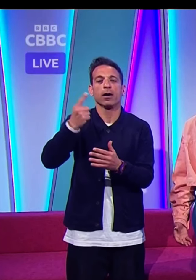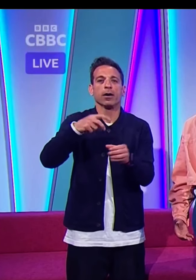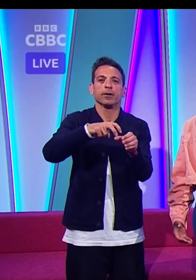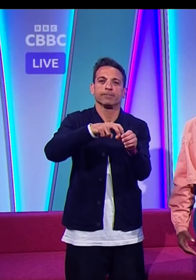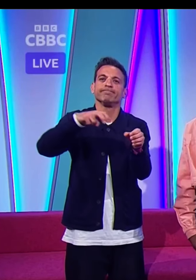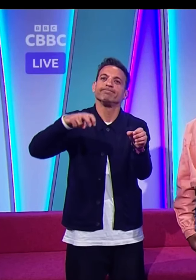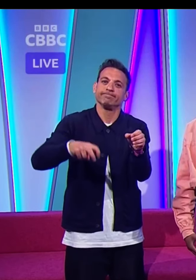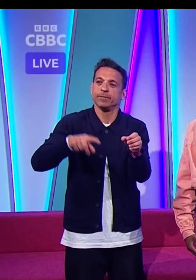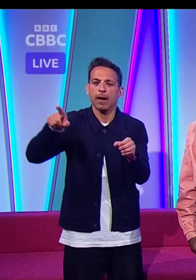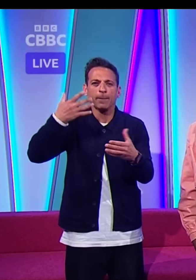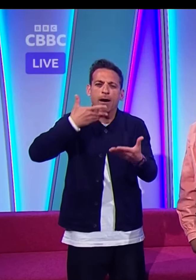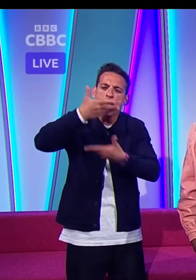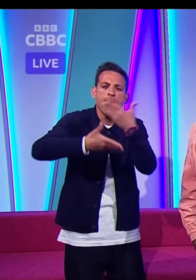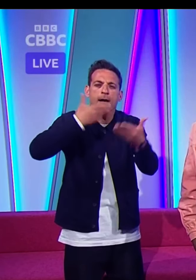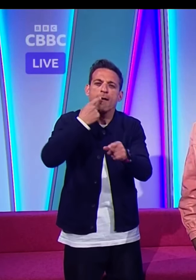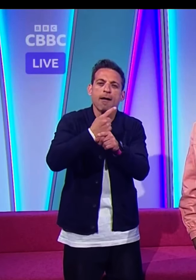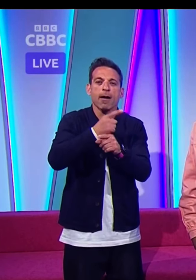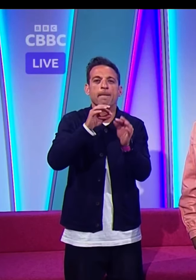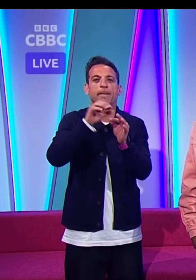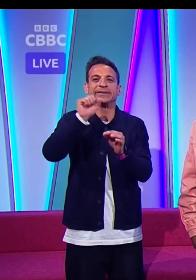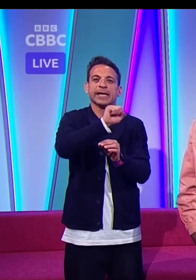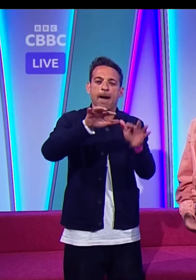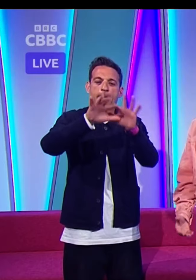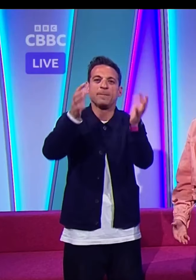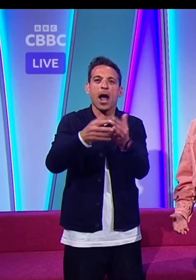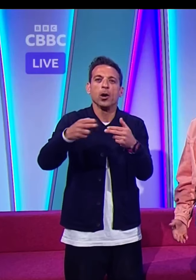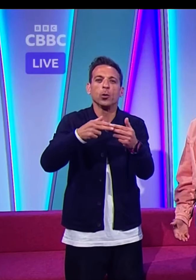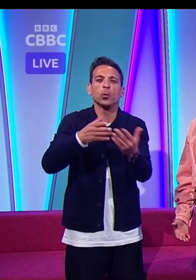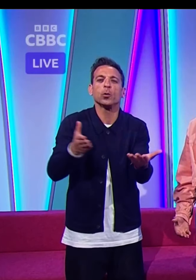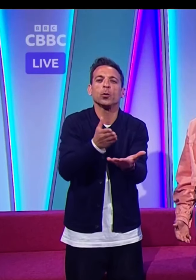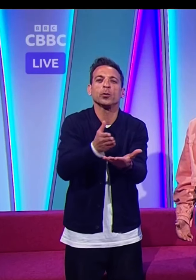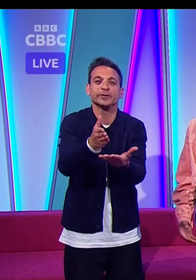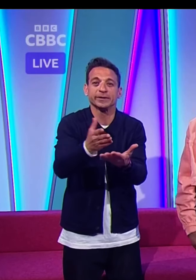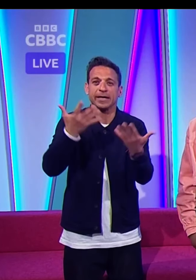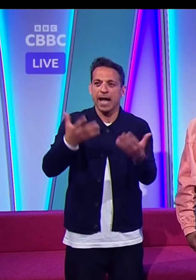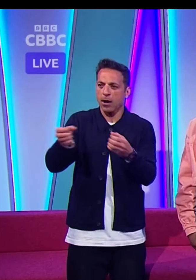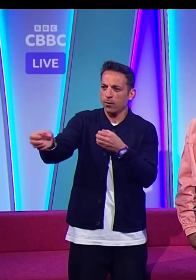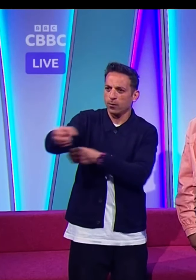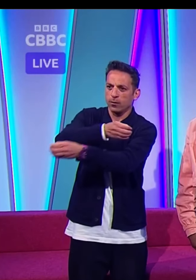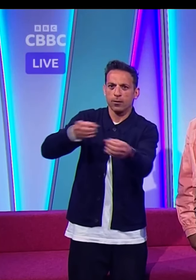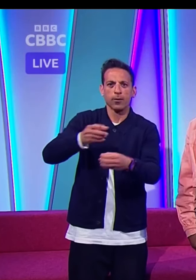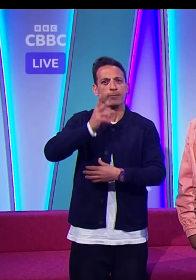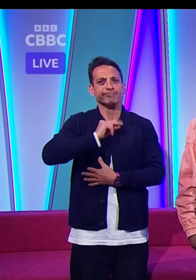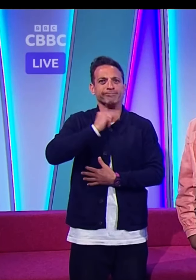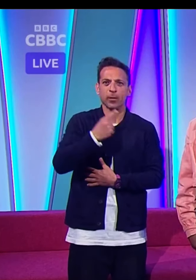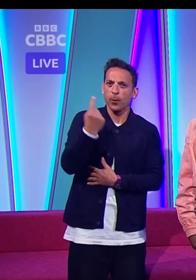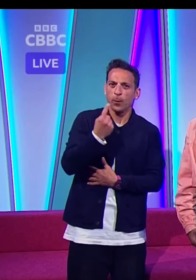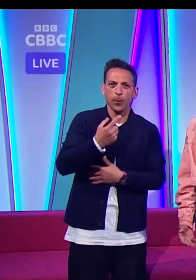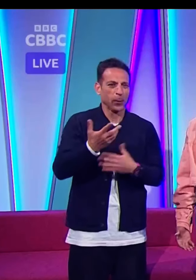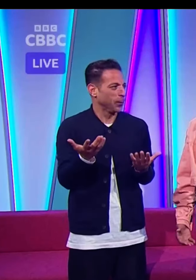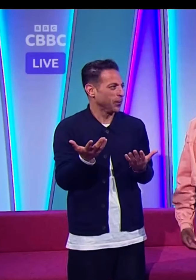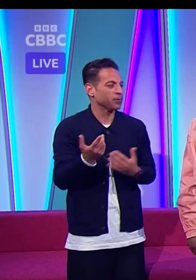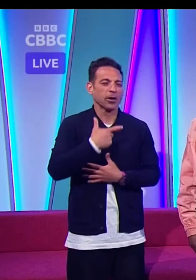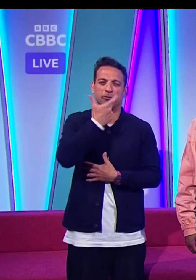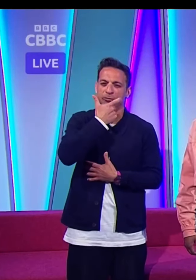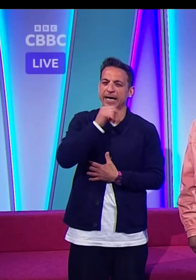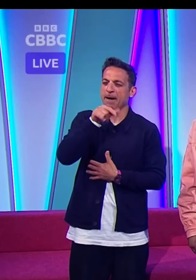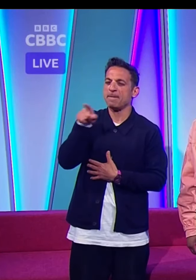break as the narrator of the BBC's Planet Earth series, who will be taking over the job of that famous voiceover? Well, Ricky might have the